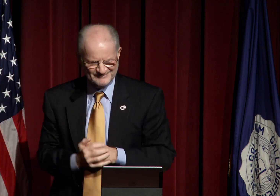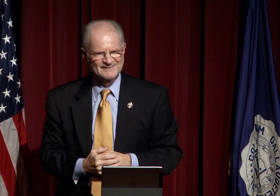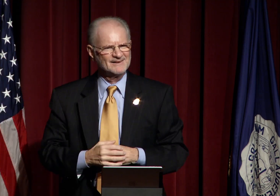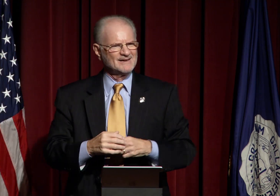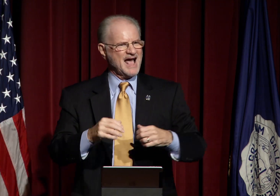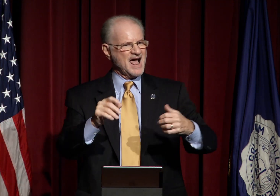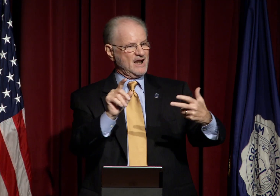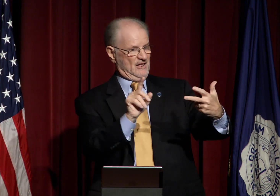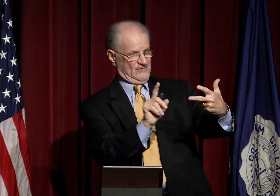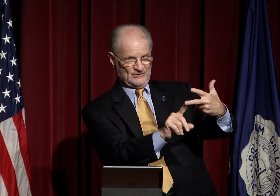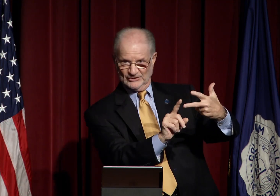welcome to you.